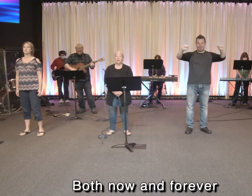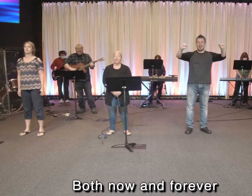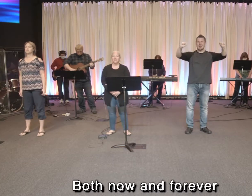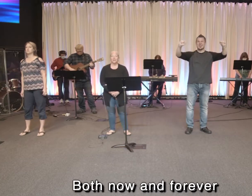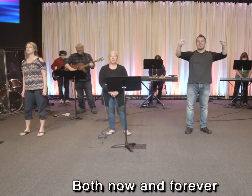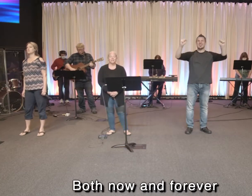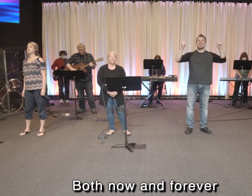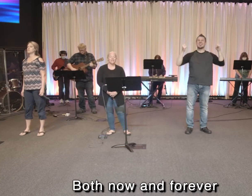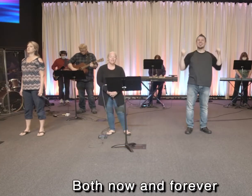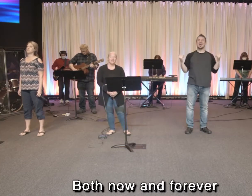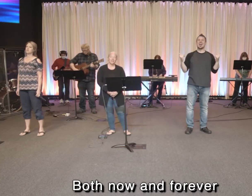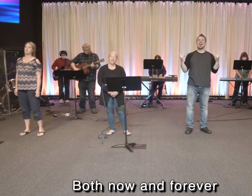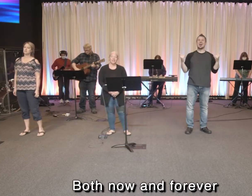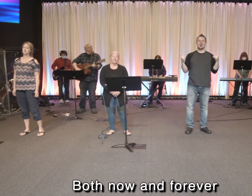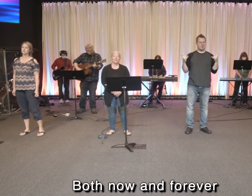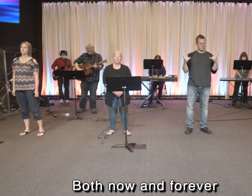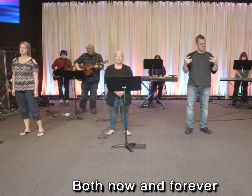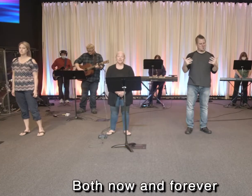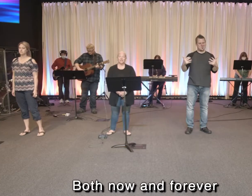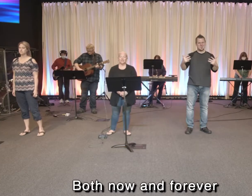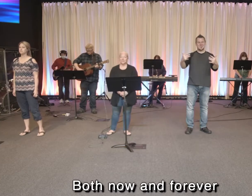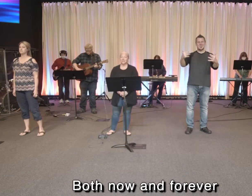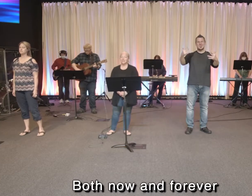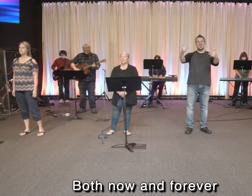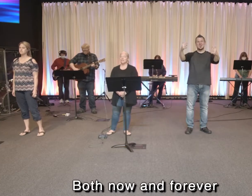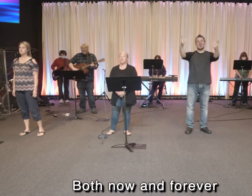both now and forever.